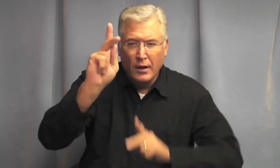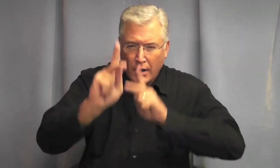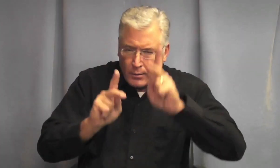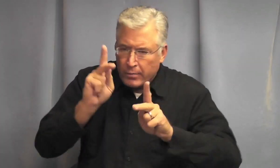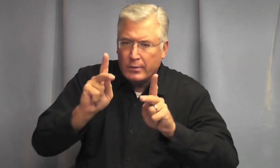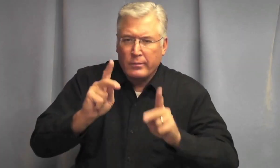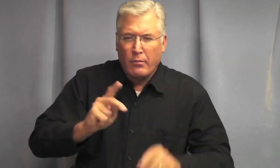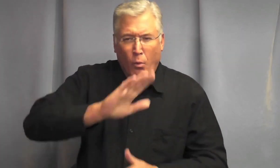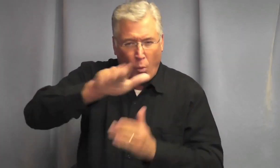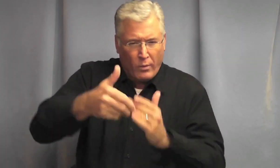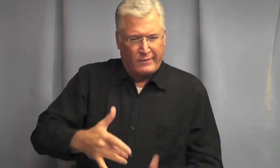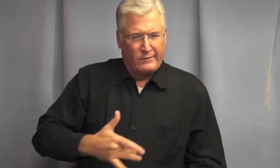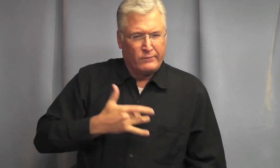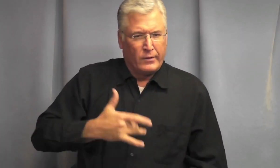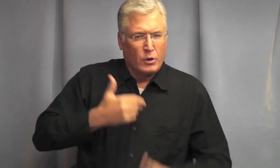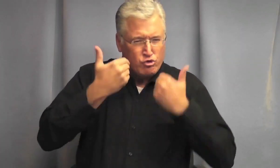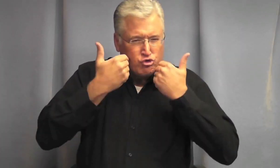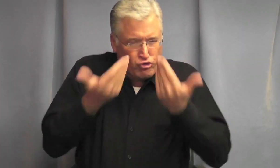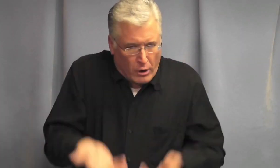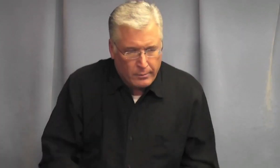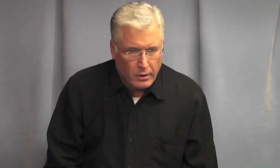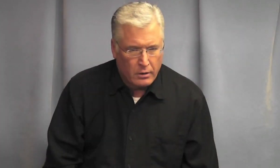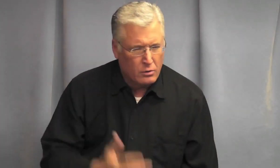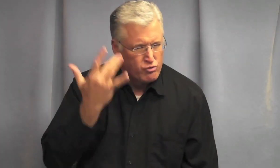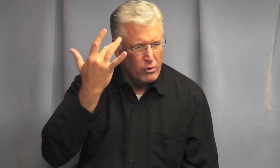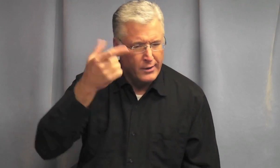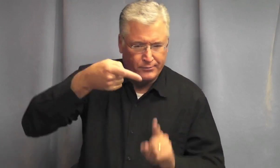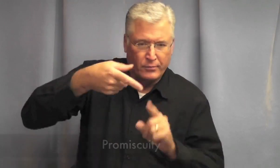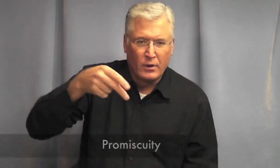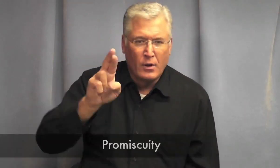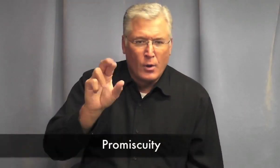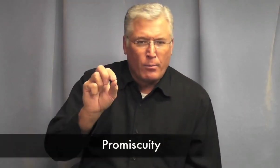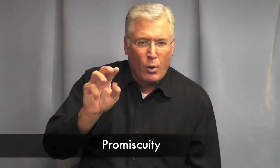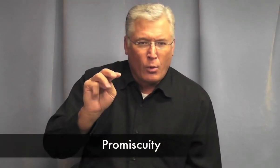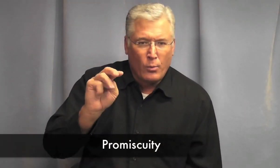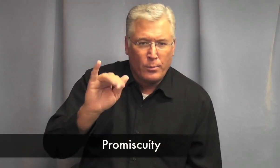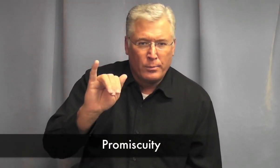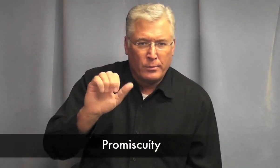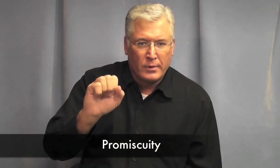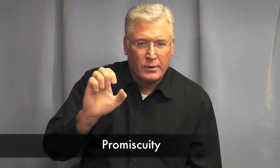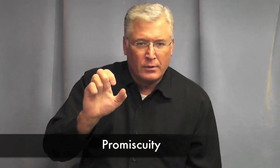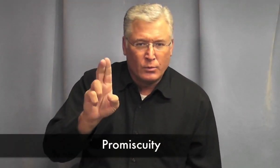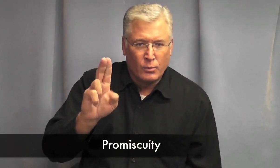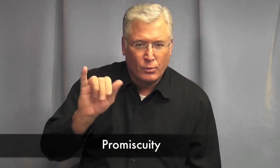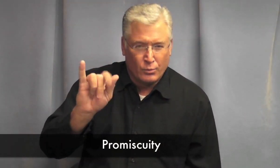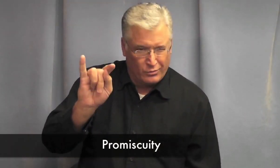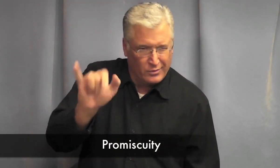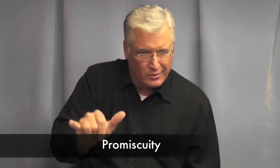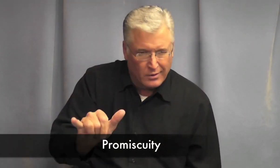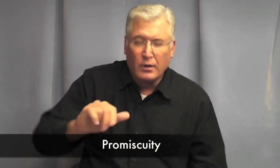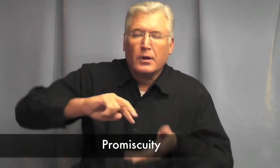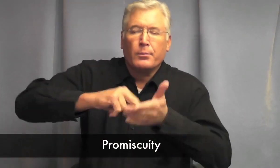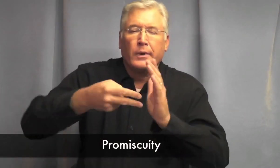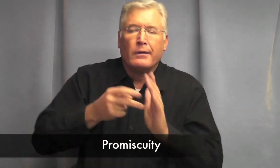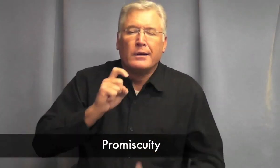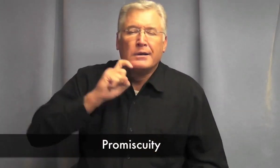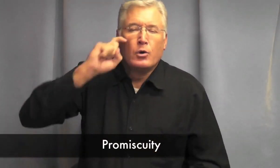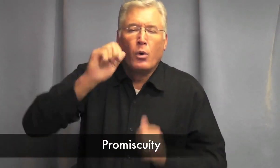Before 1960, people, they felt ashamed. They felt ashamed about promiscuity.